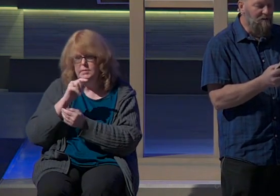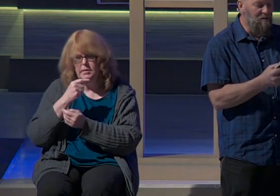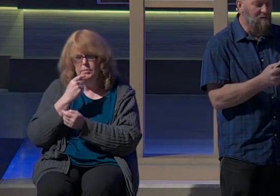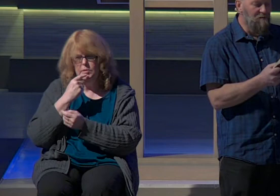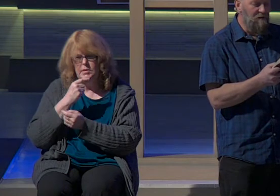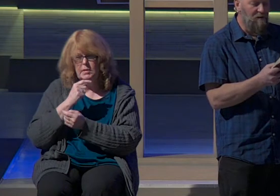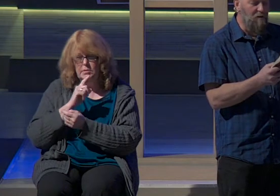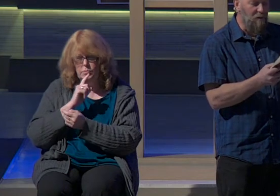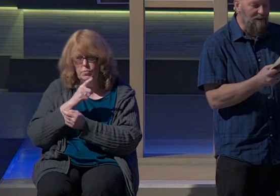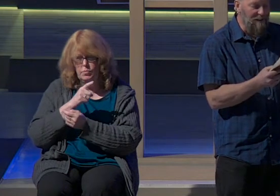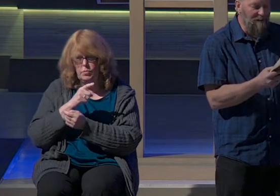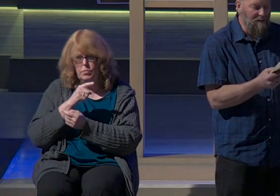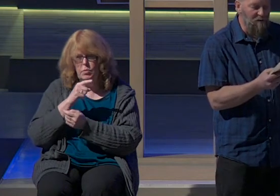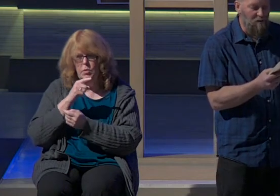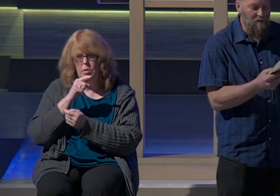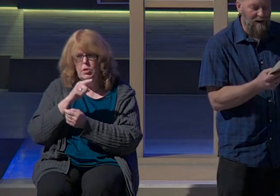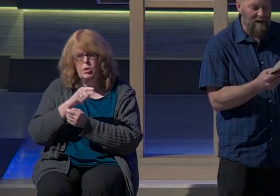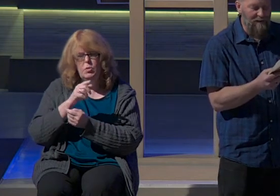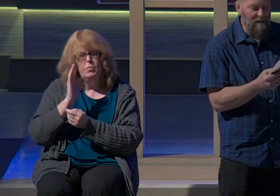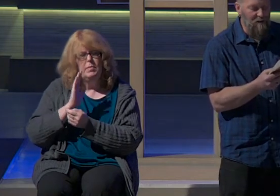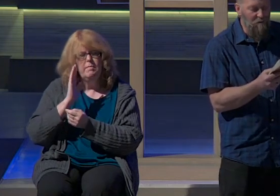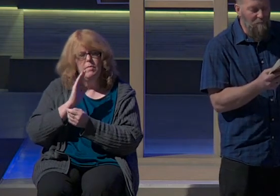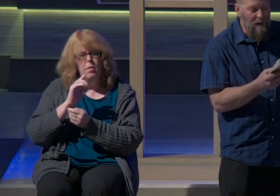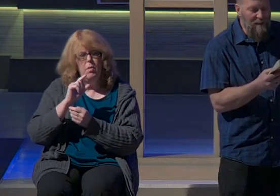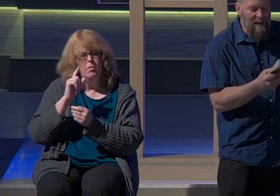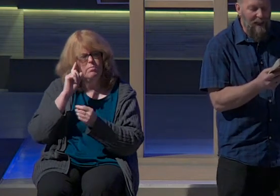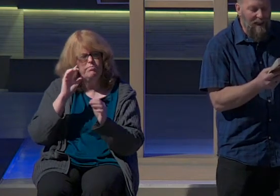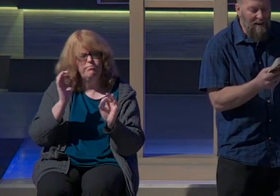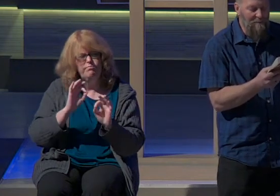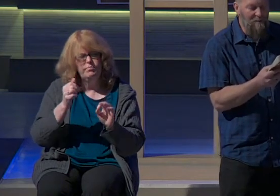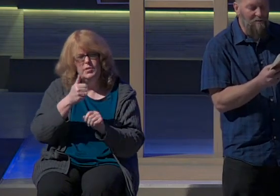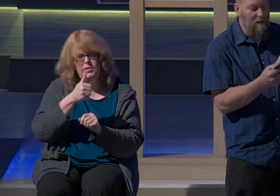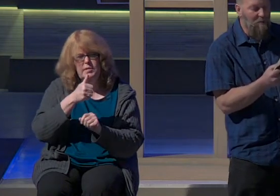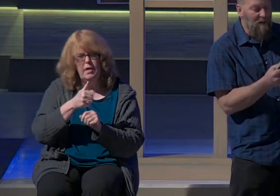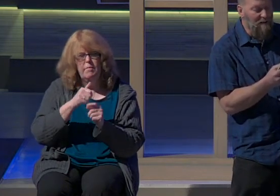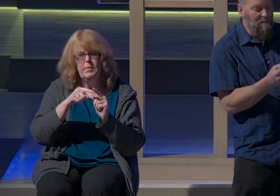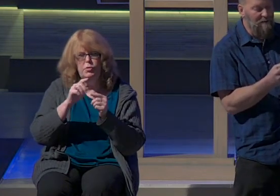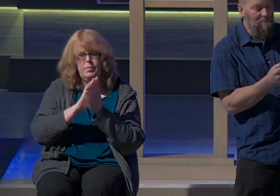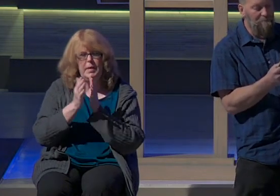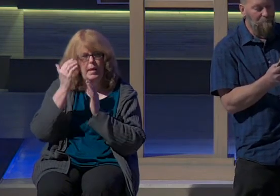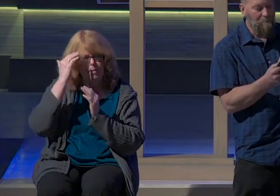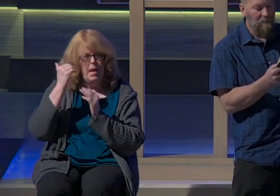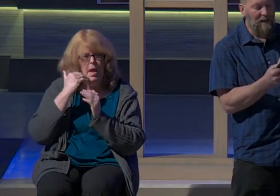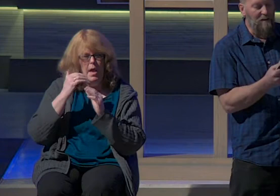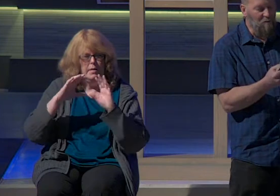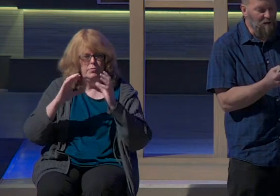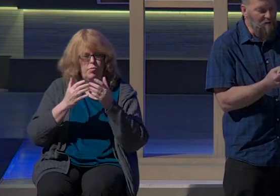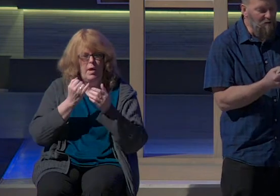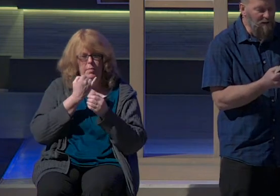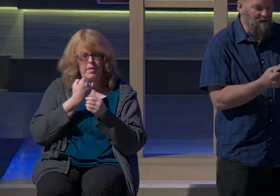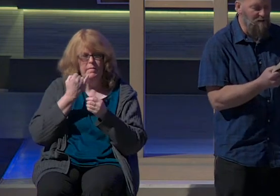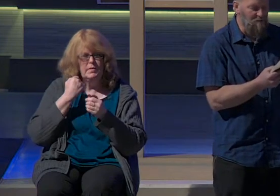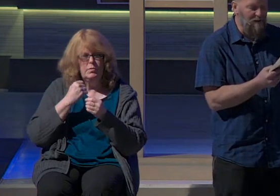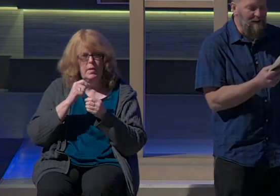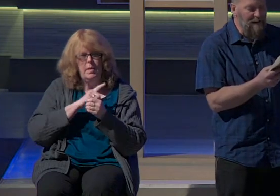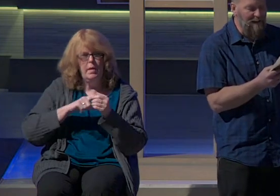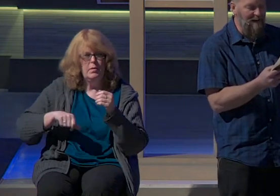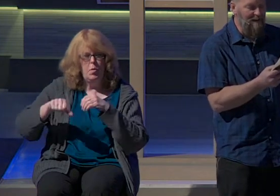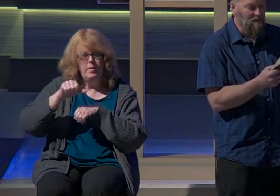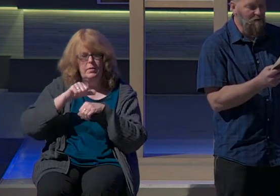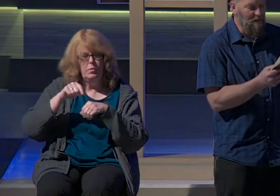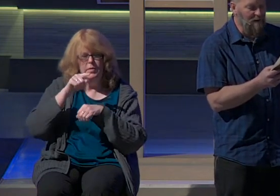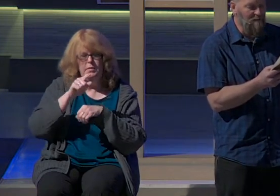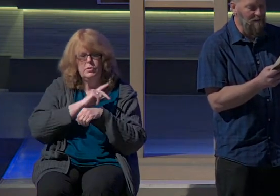it not true, though you were little in your own eyes, and you were made the head of the tribe of Israel, and the Lord anointed you